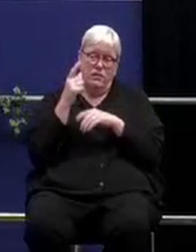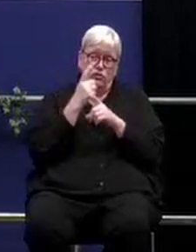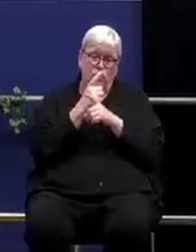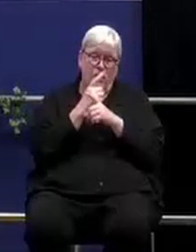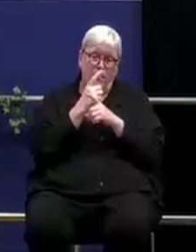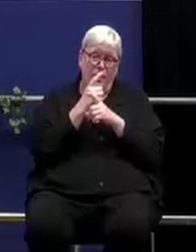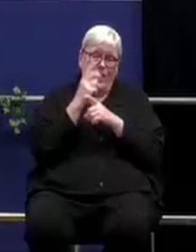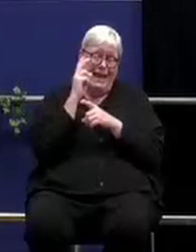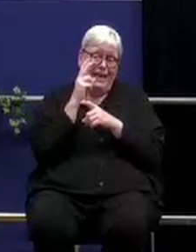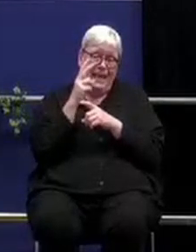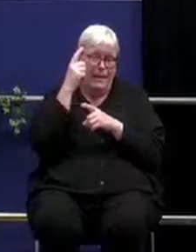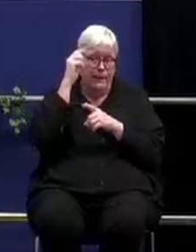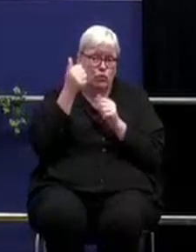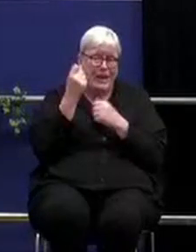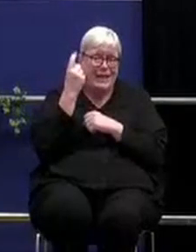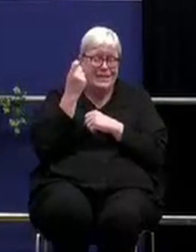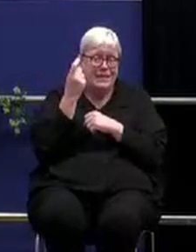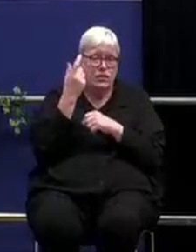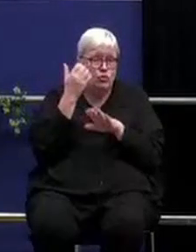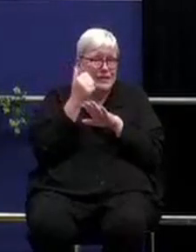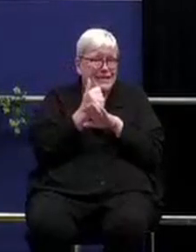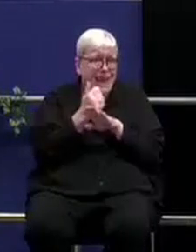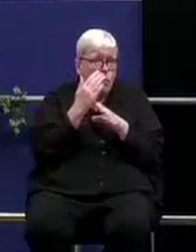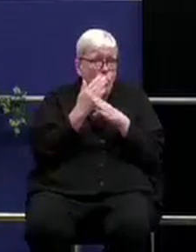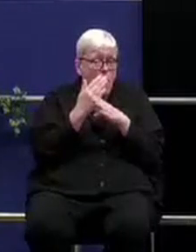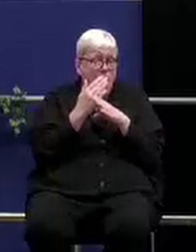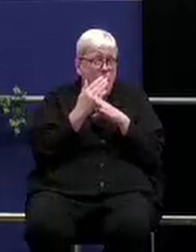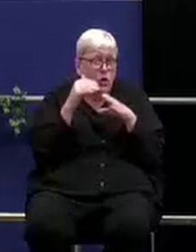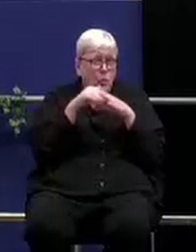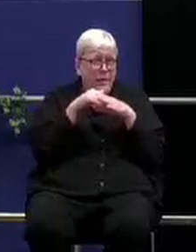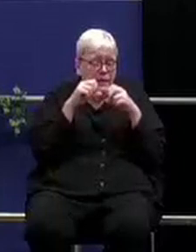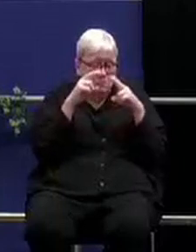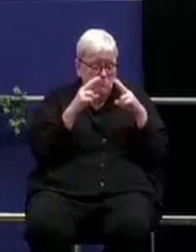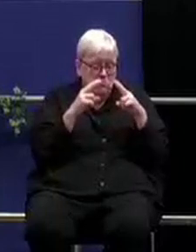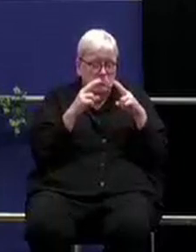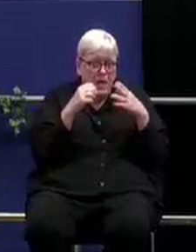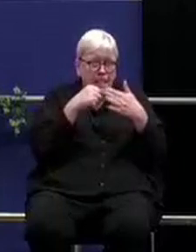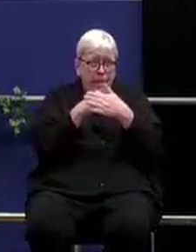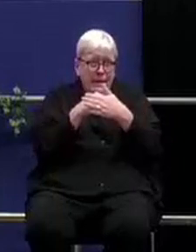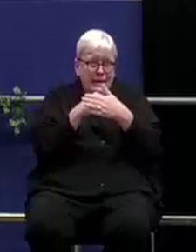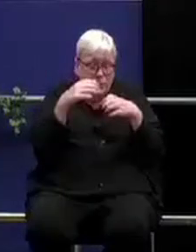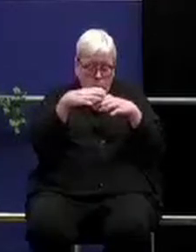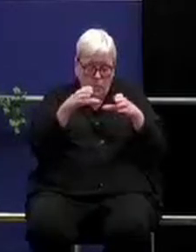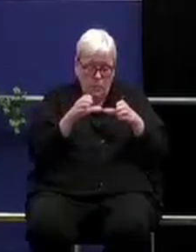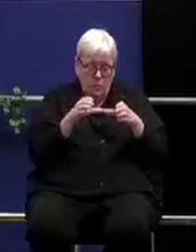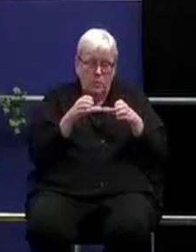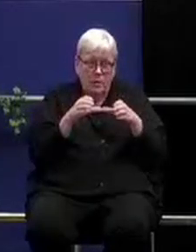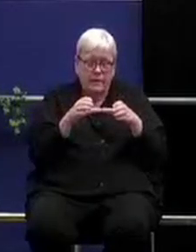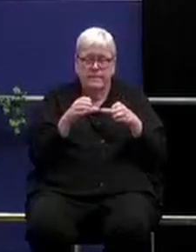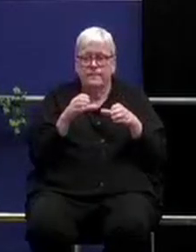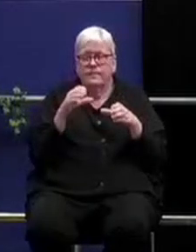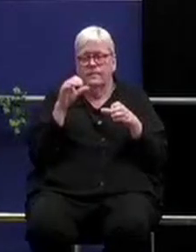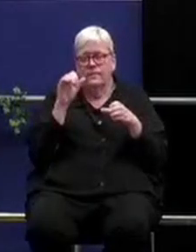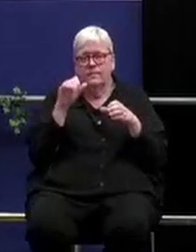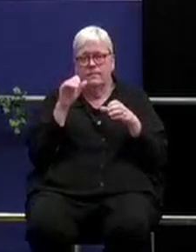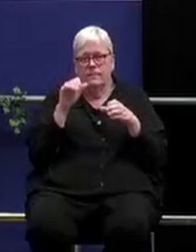it again, if you think it's a good idea to set work within a limited, closed universe. I think it's a blessing